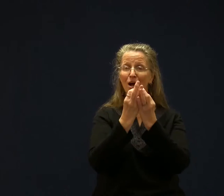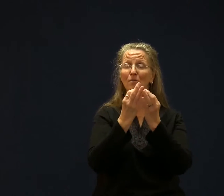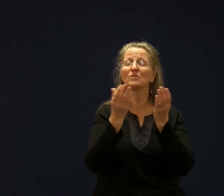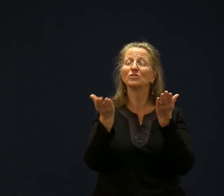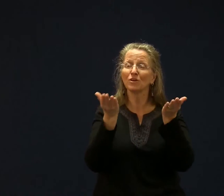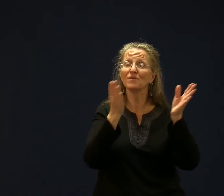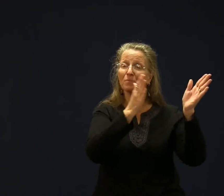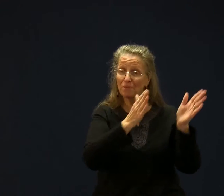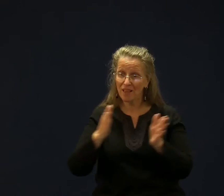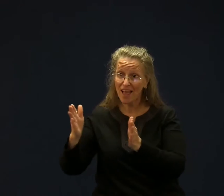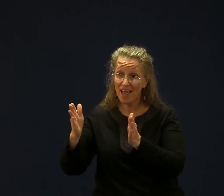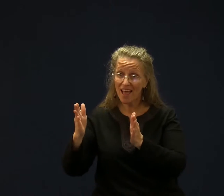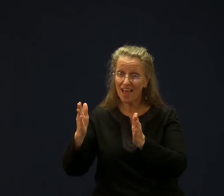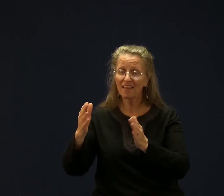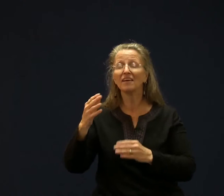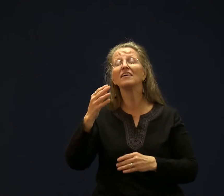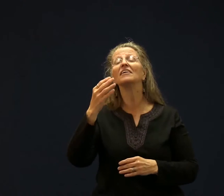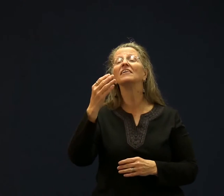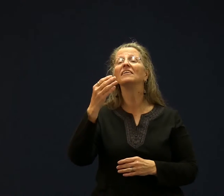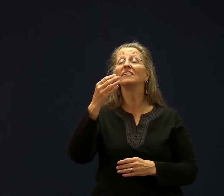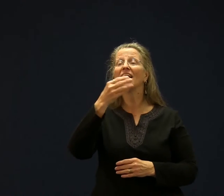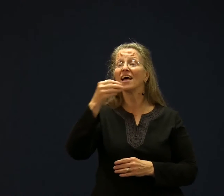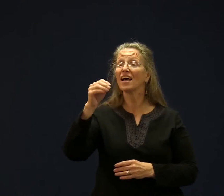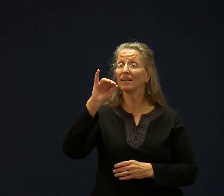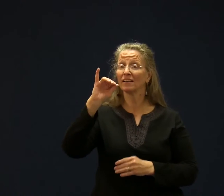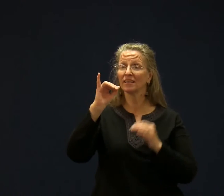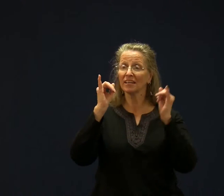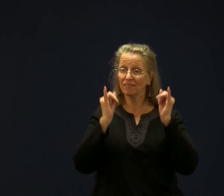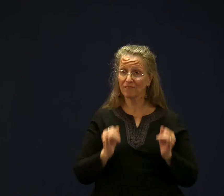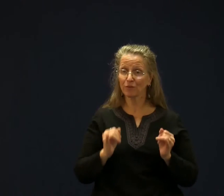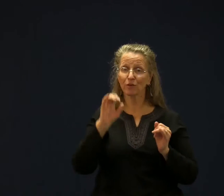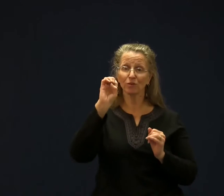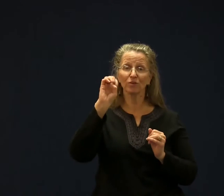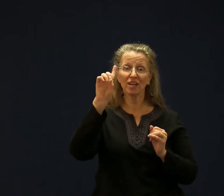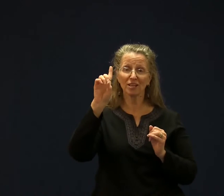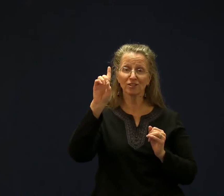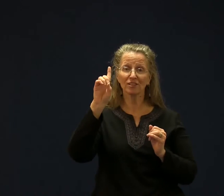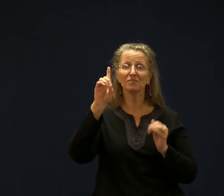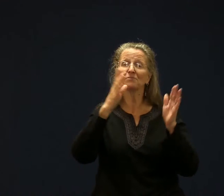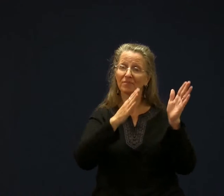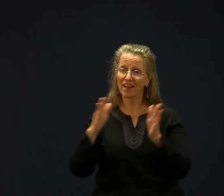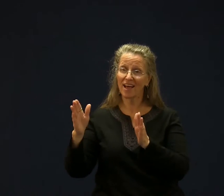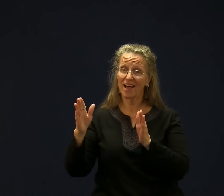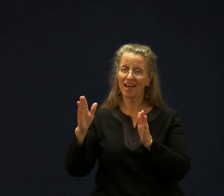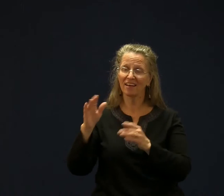They will also collaborate with individual family services plans